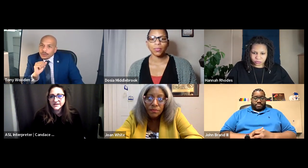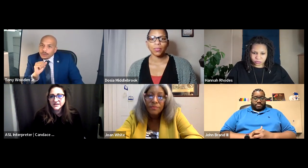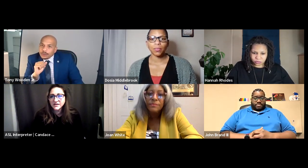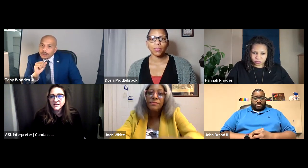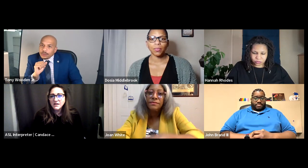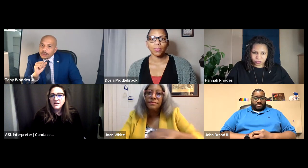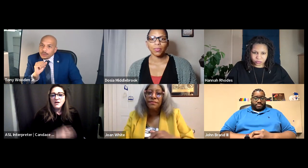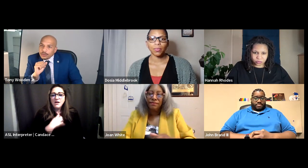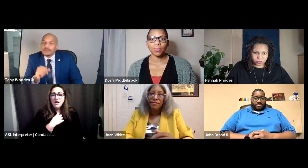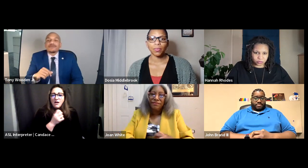see.